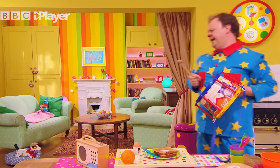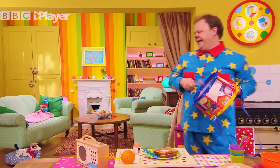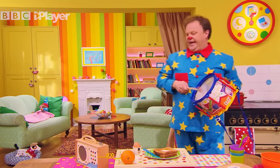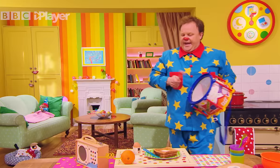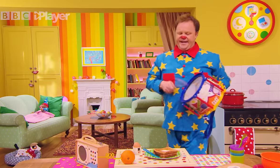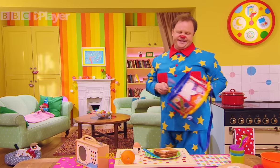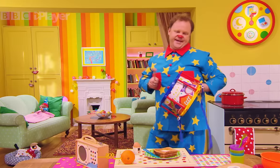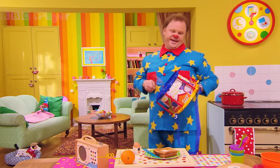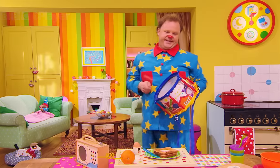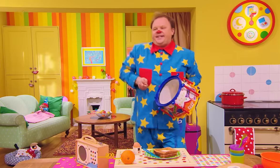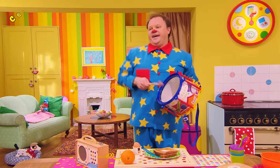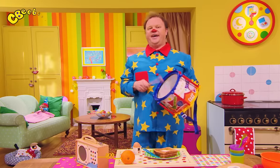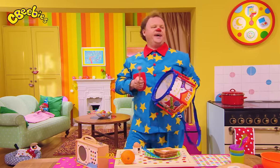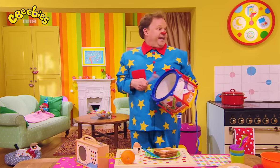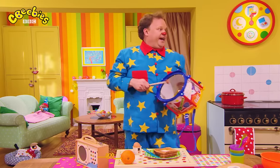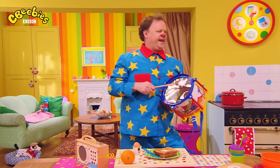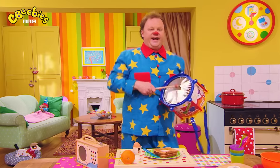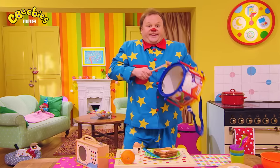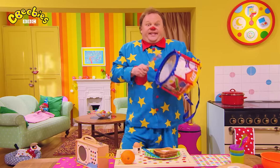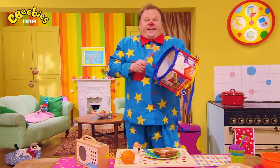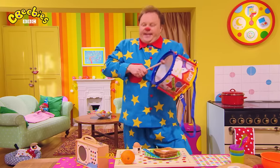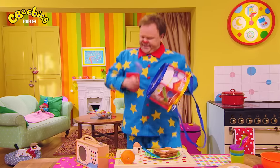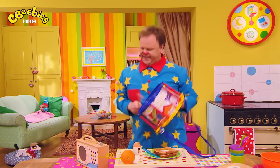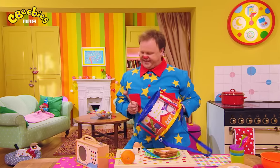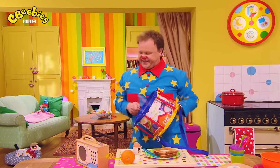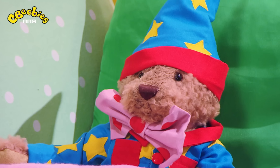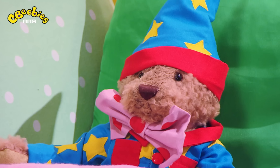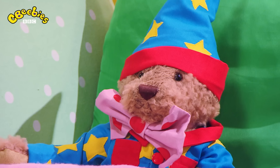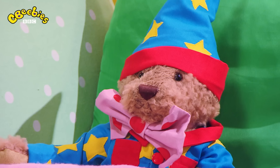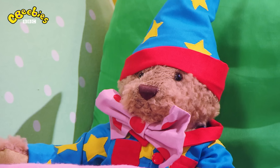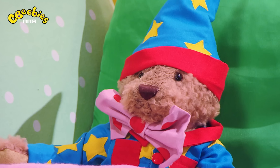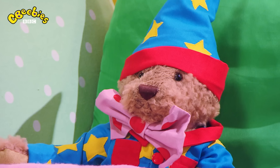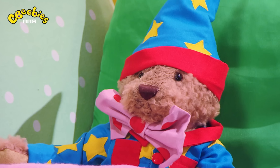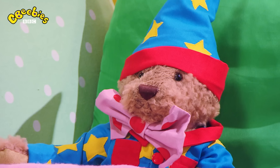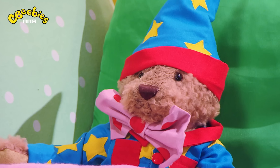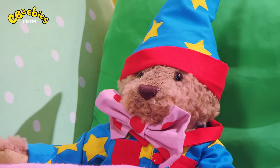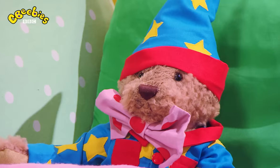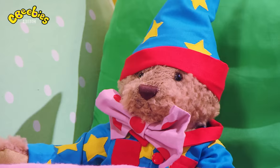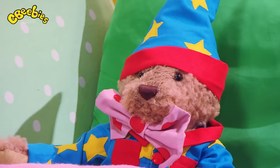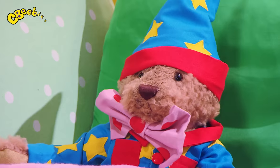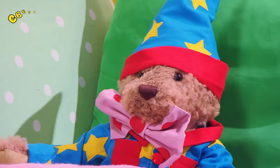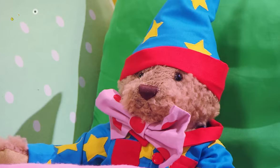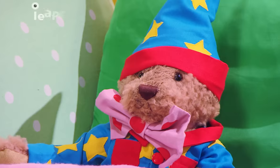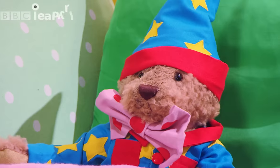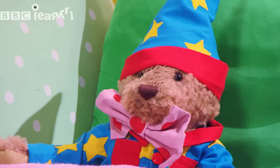Not that sort of soldier, Mr. Tumble. A toast soldier. Mr. Tumble!